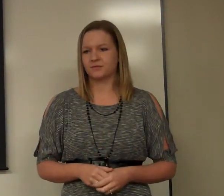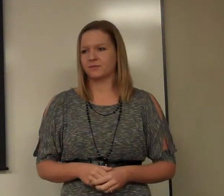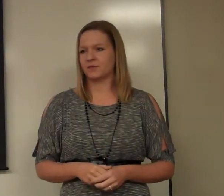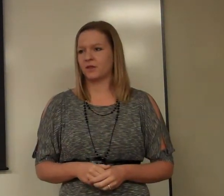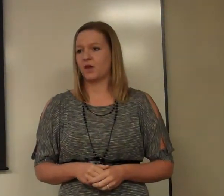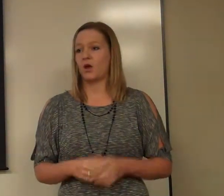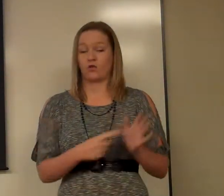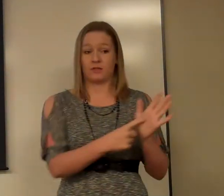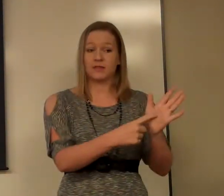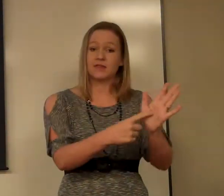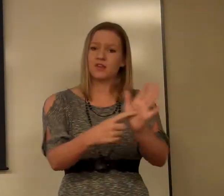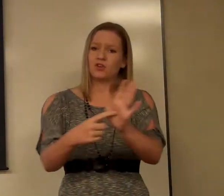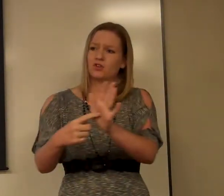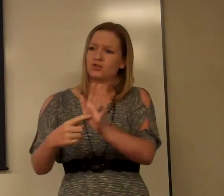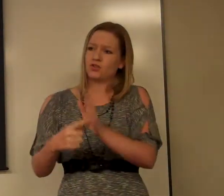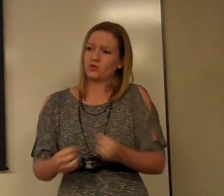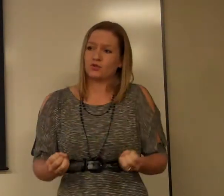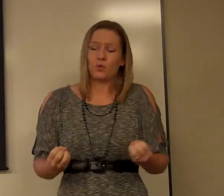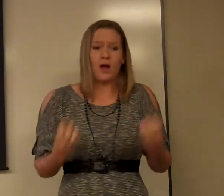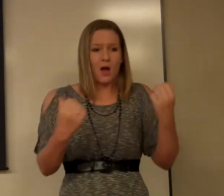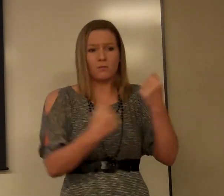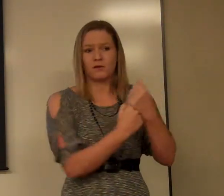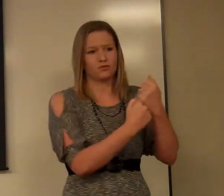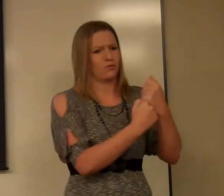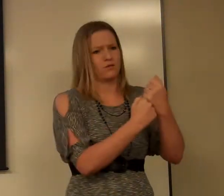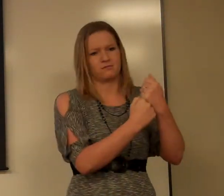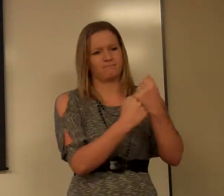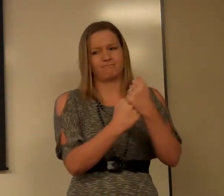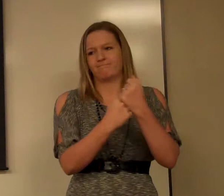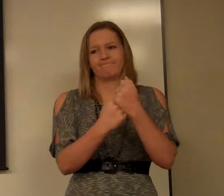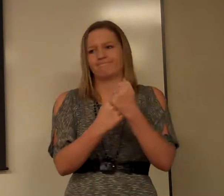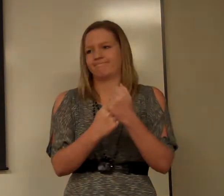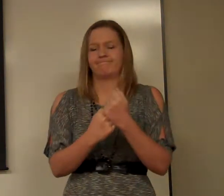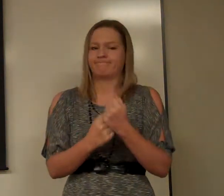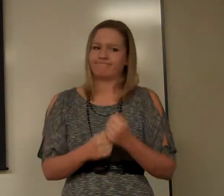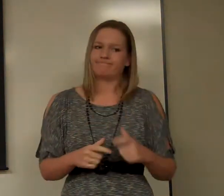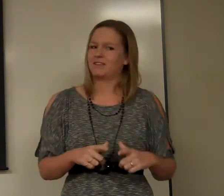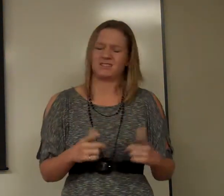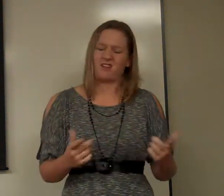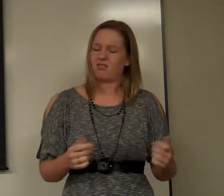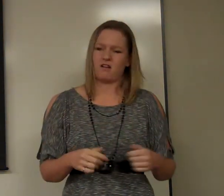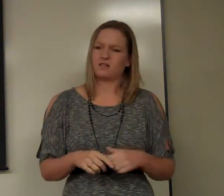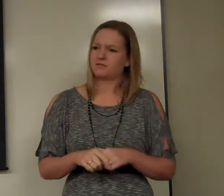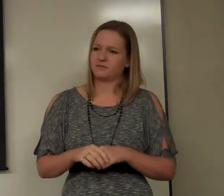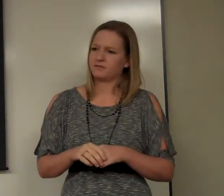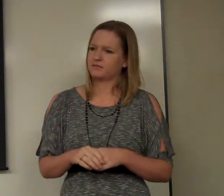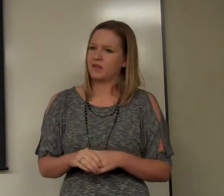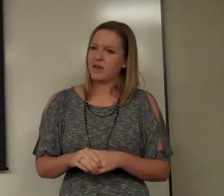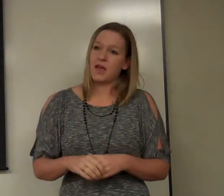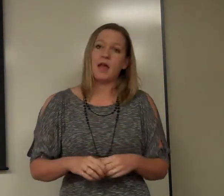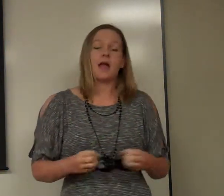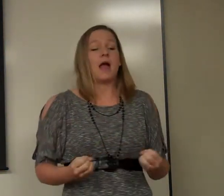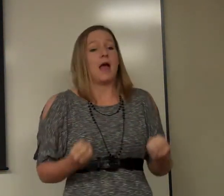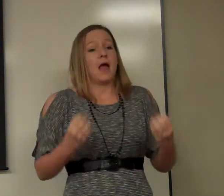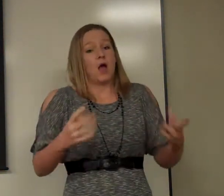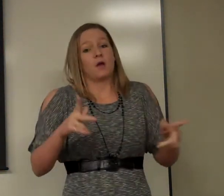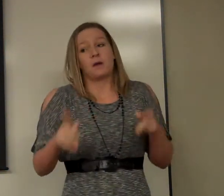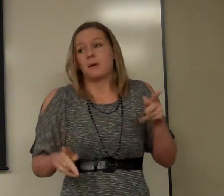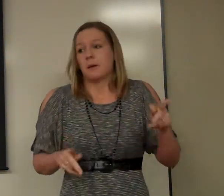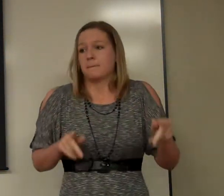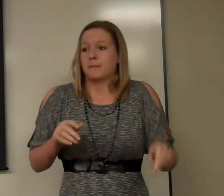So this shows you the lack of support. You only had 2/5 of your people who actually supported you, would help you out, fight your battles for